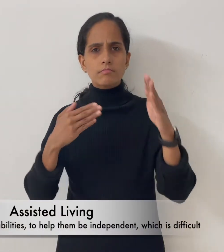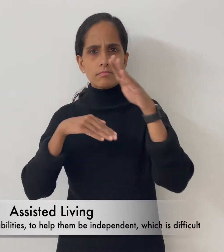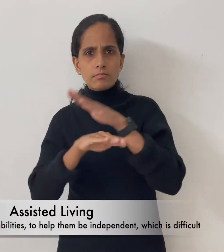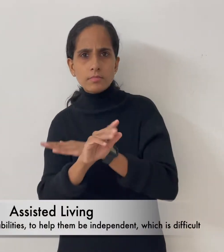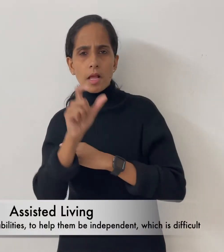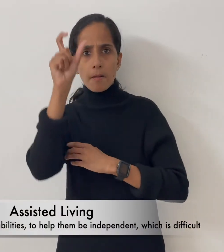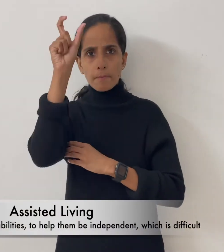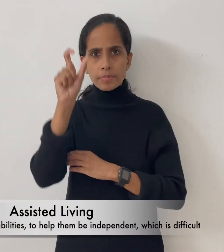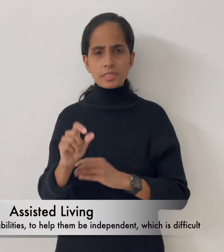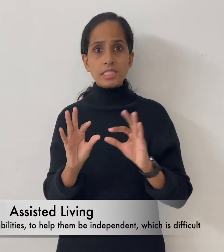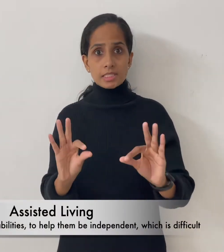Assisted living,